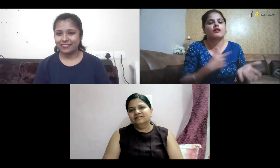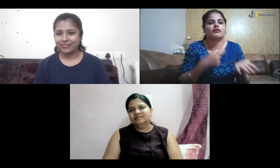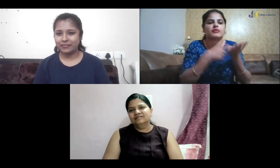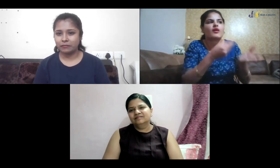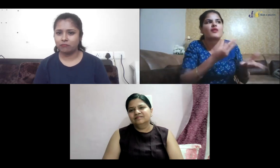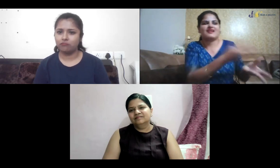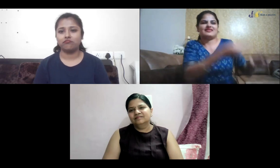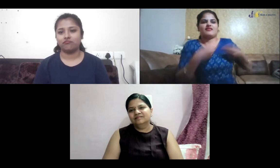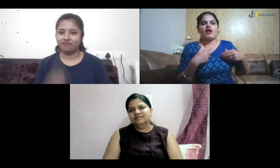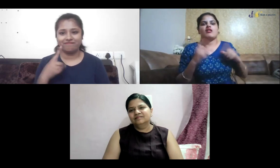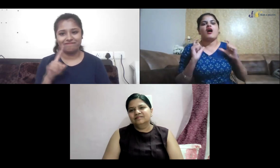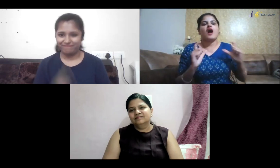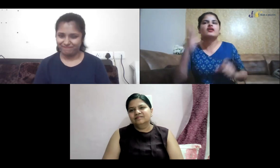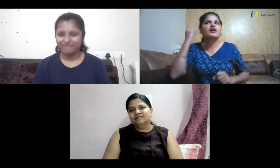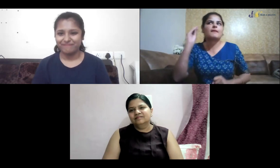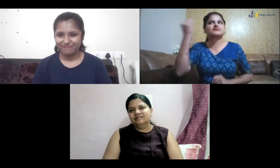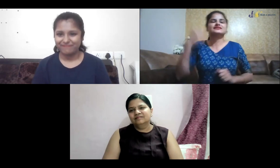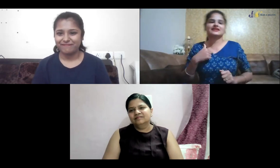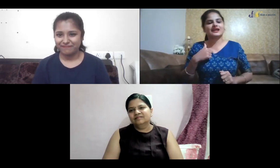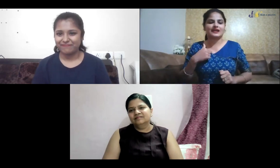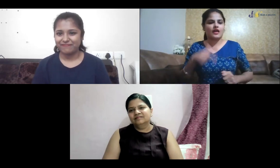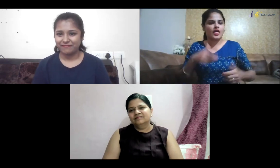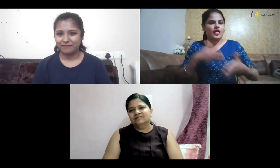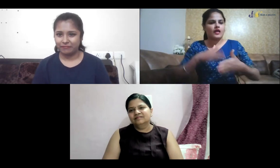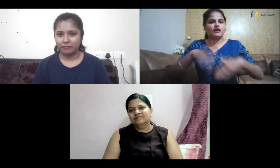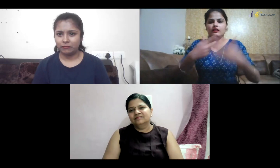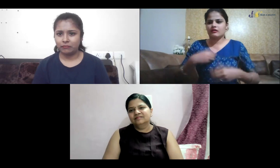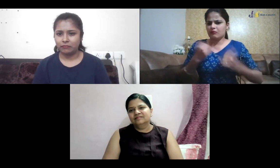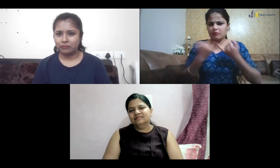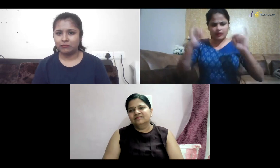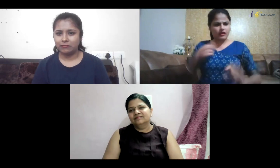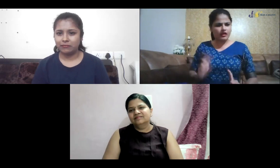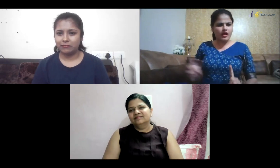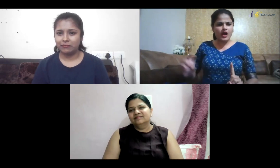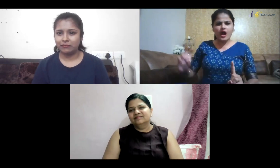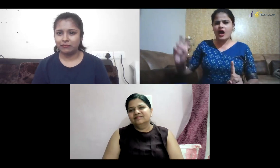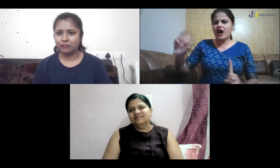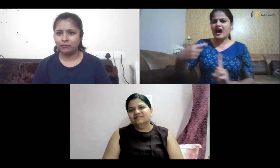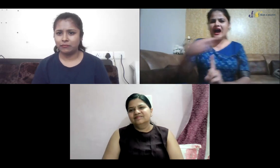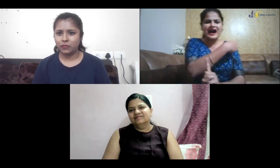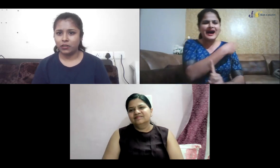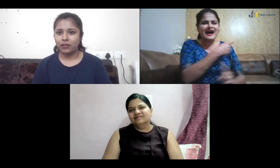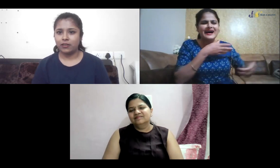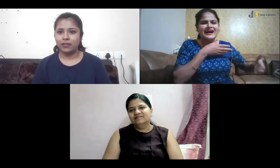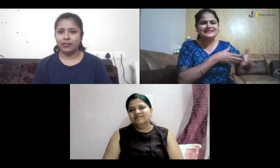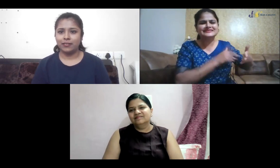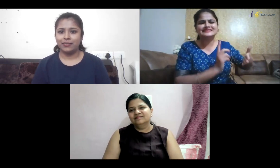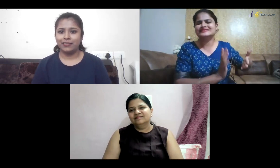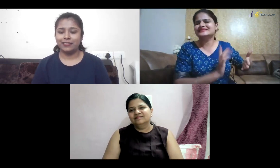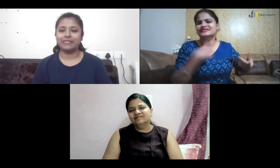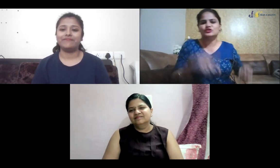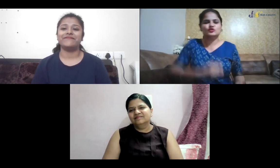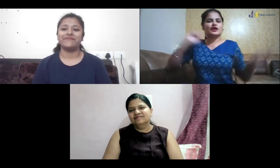are a woman, plus you are deaf too. So I believe that yeah, Right, they would right. like, they are caring for me. But then when I